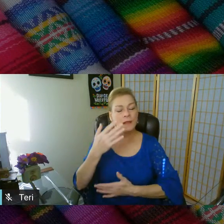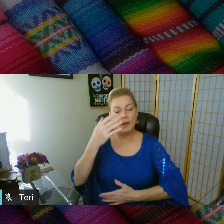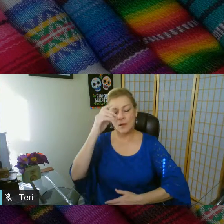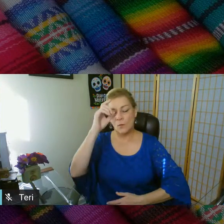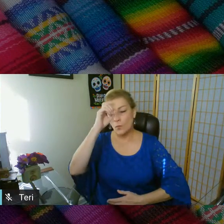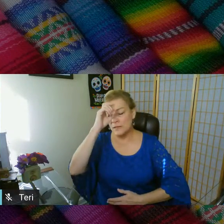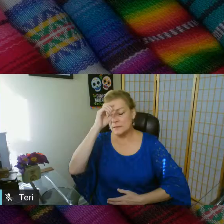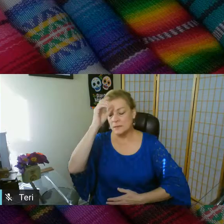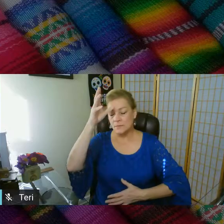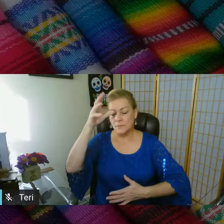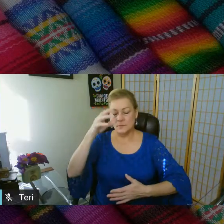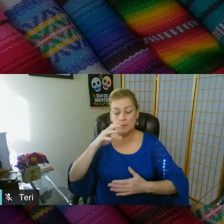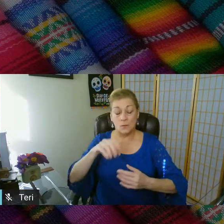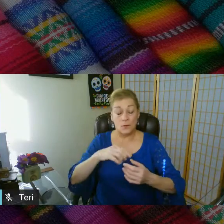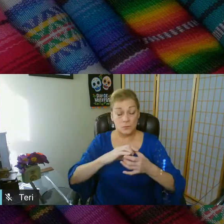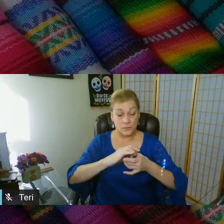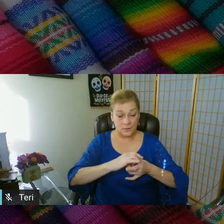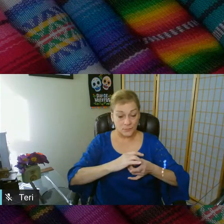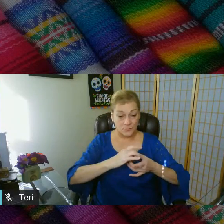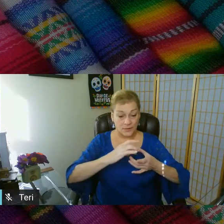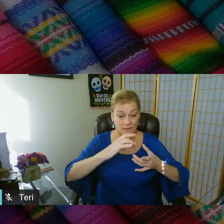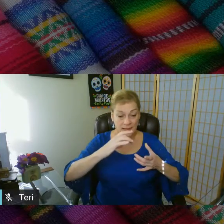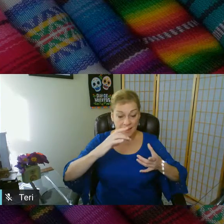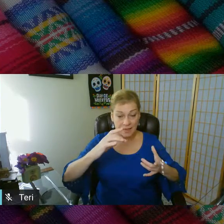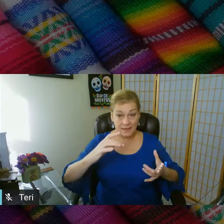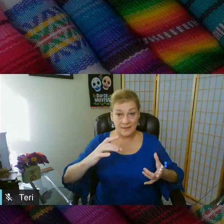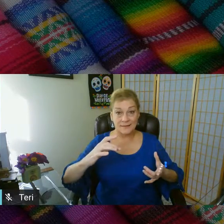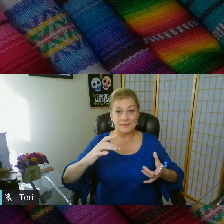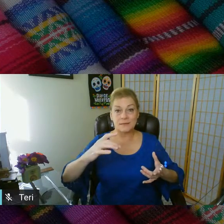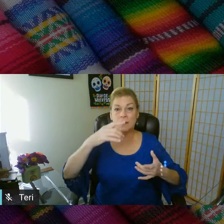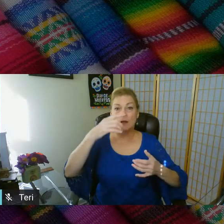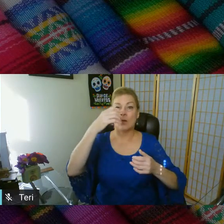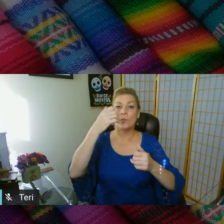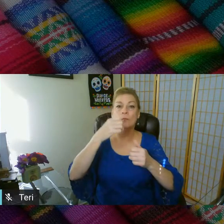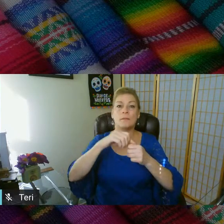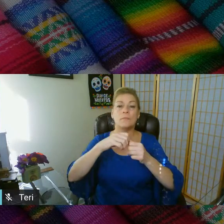receive when we are released from this physical